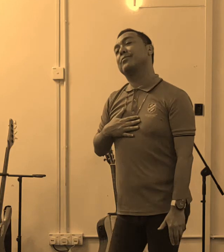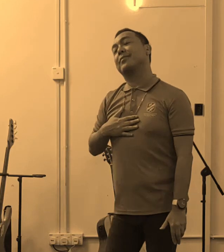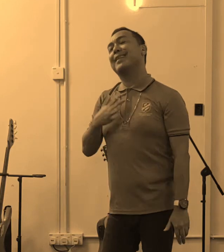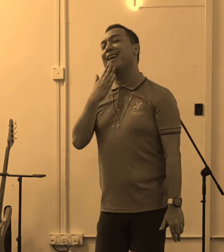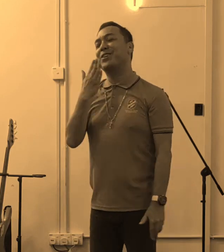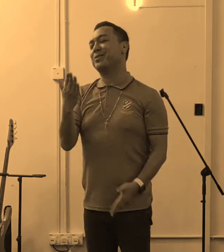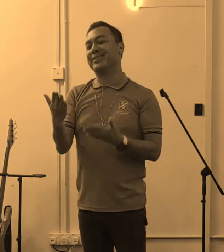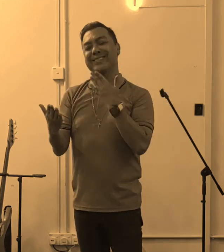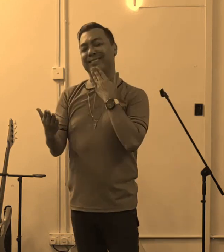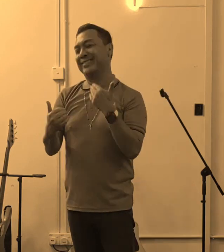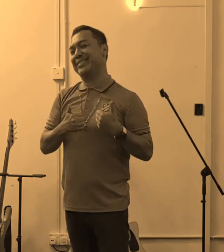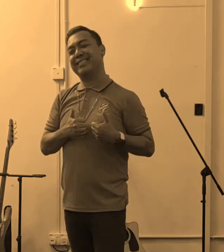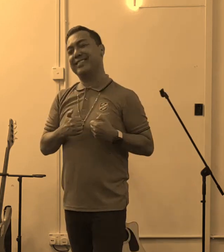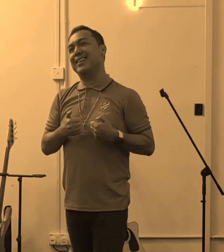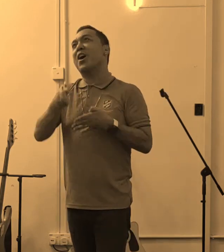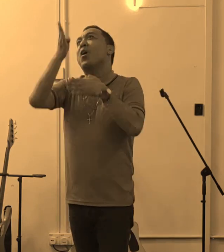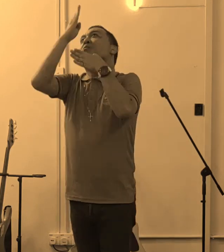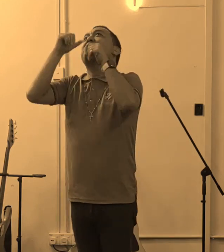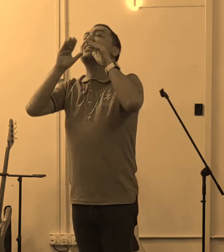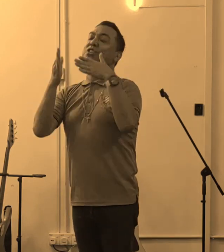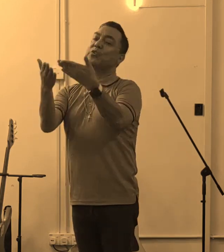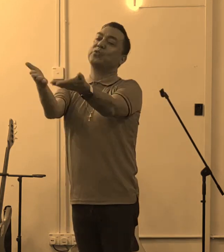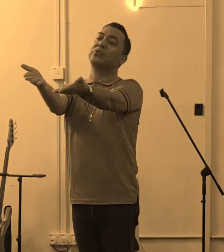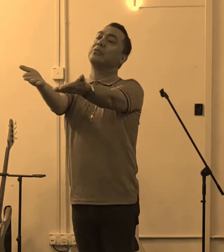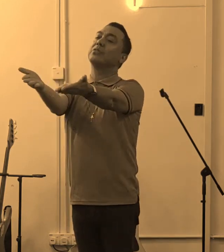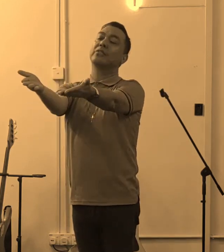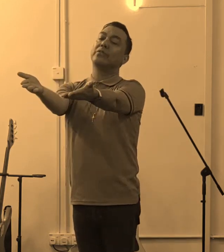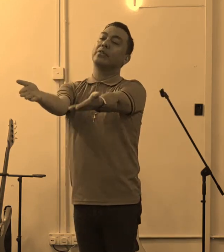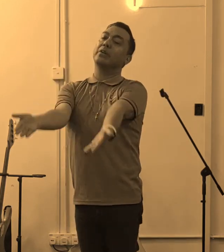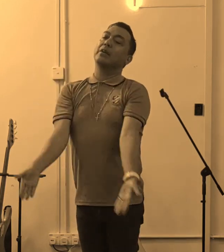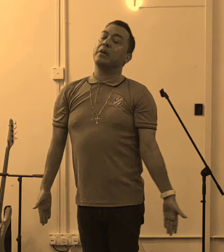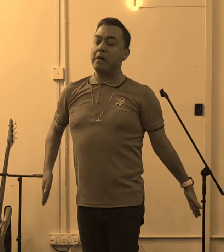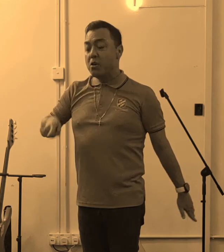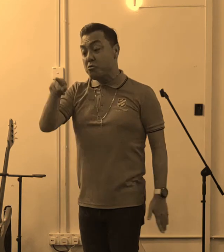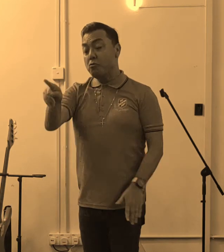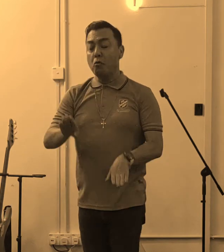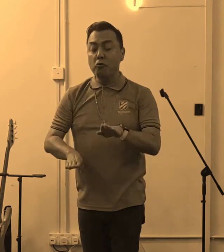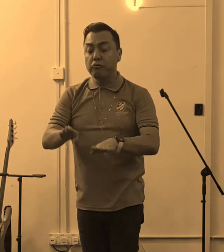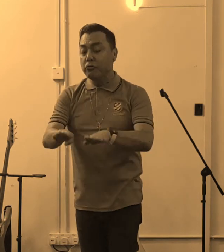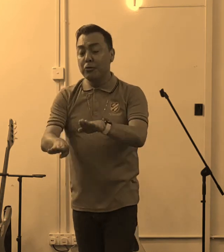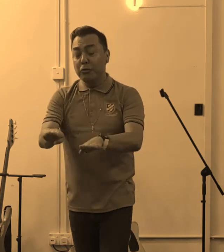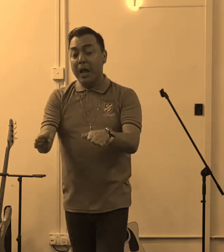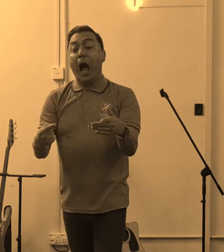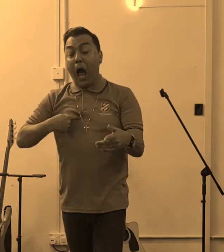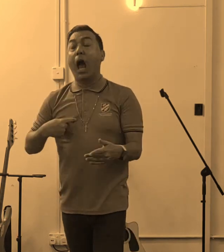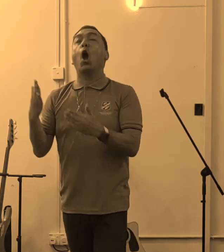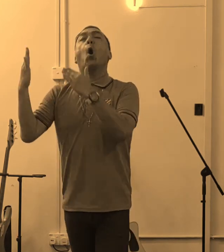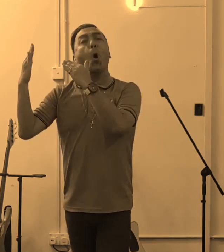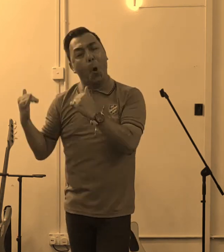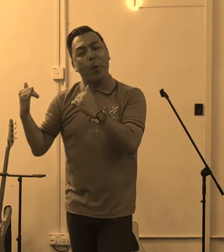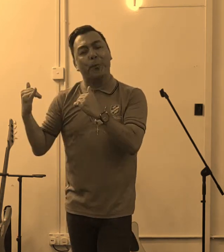time. Thank you, darling. May God bless you, and may each step you